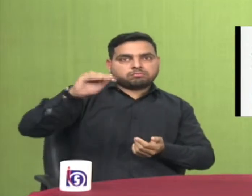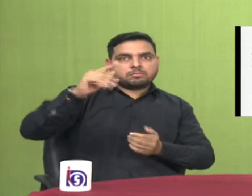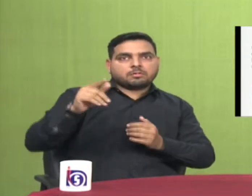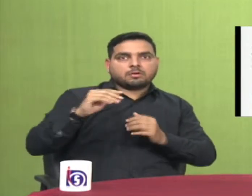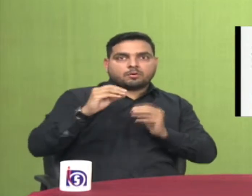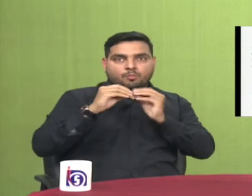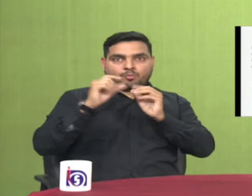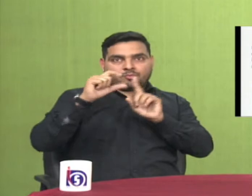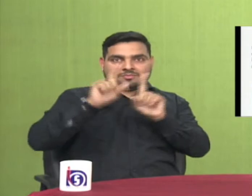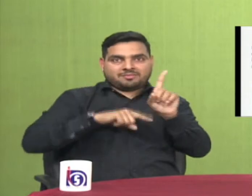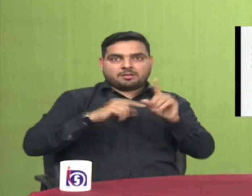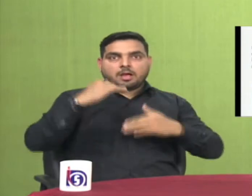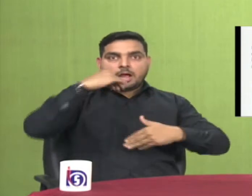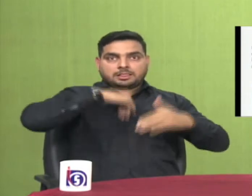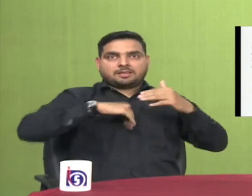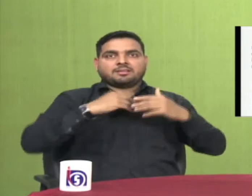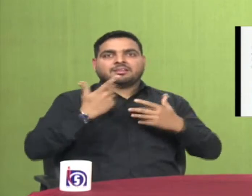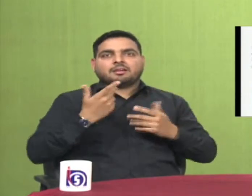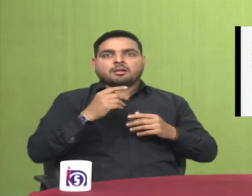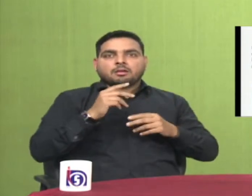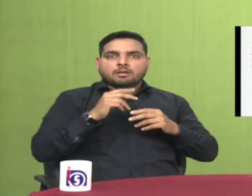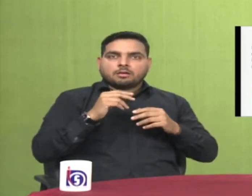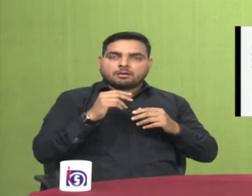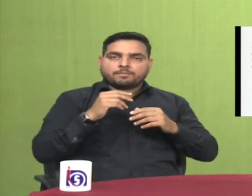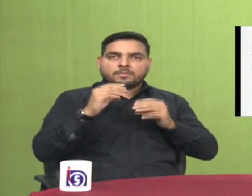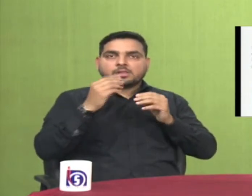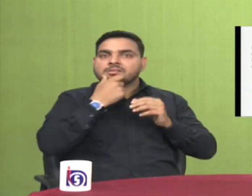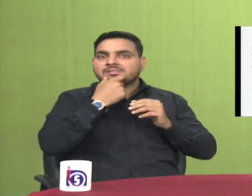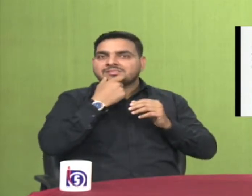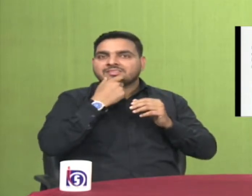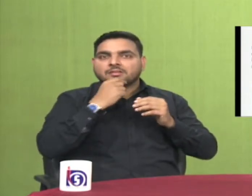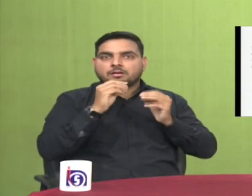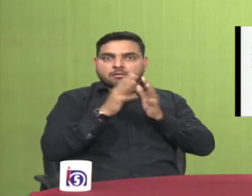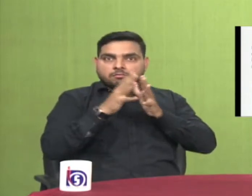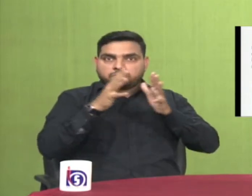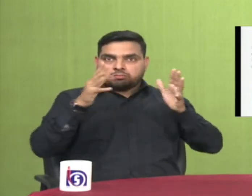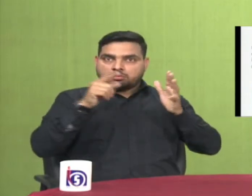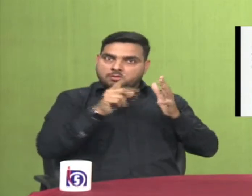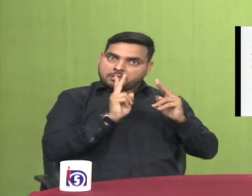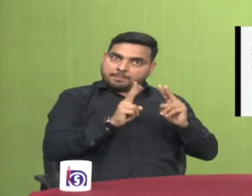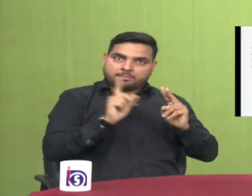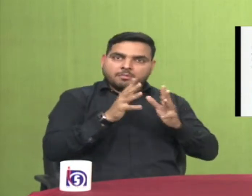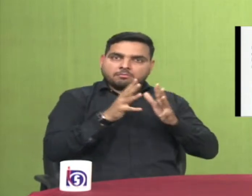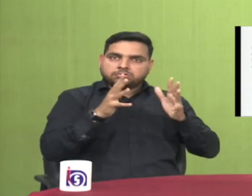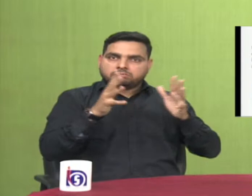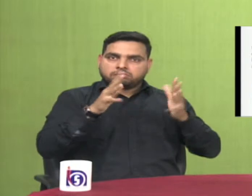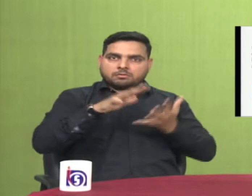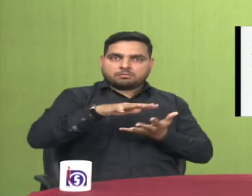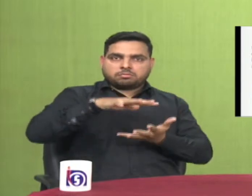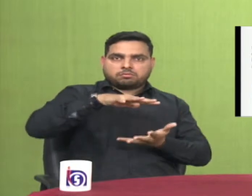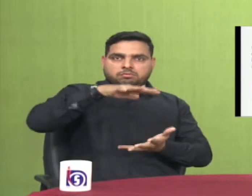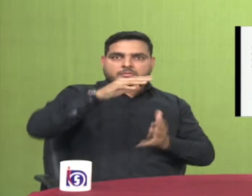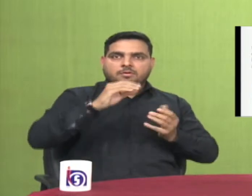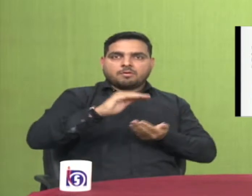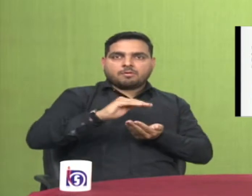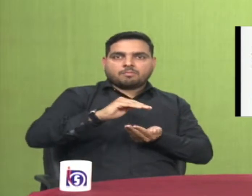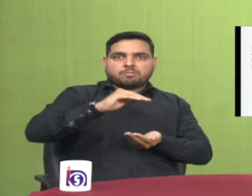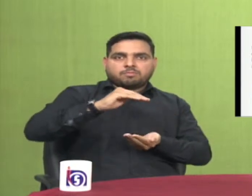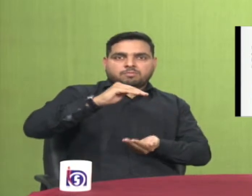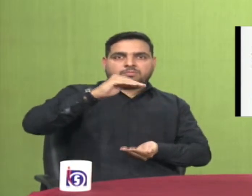while the child is growing up, you should always keep them safe, clean, because they keep on